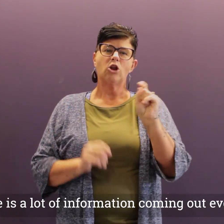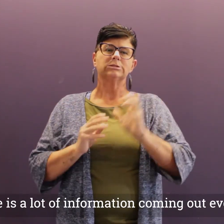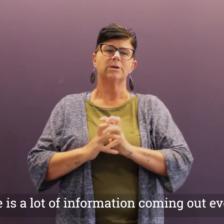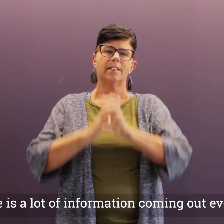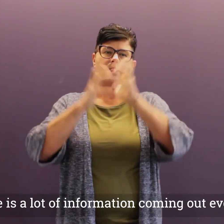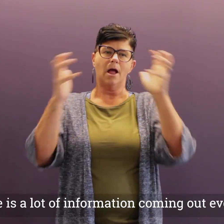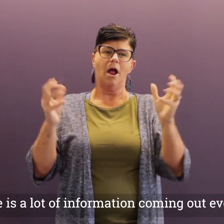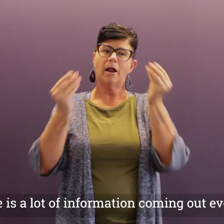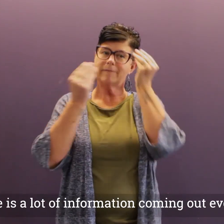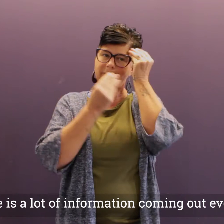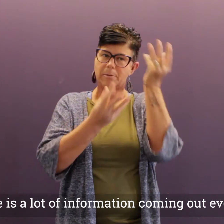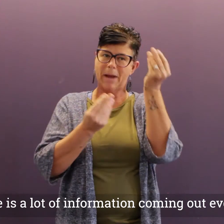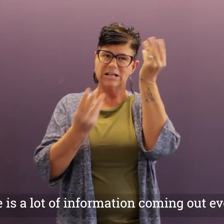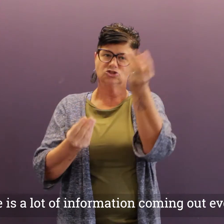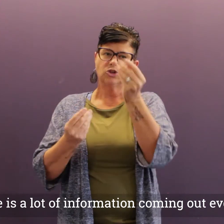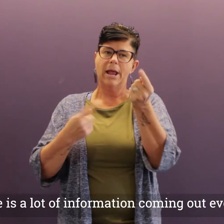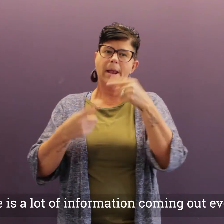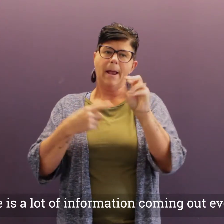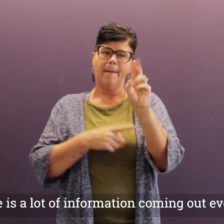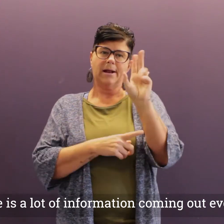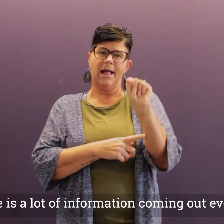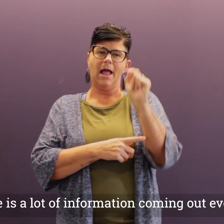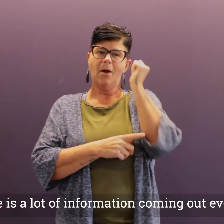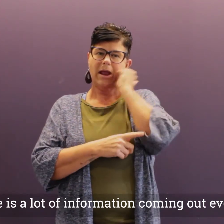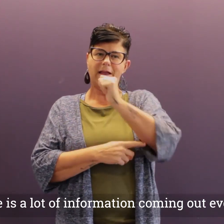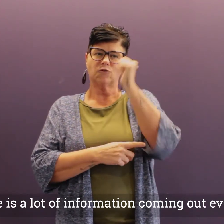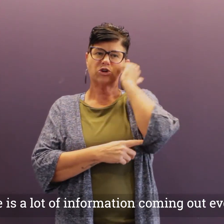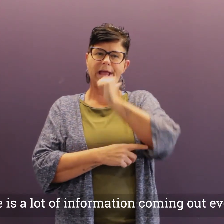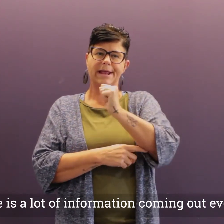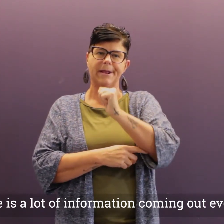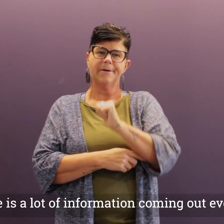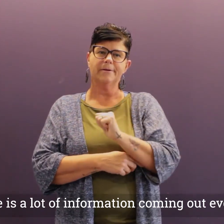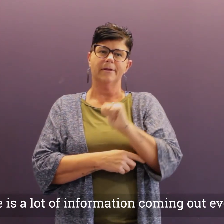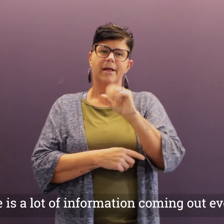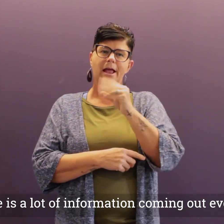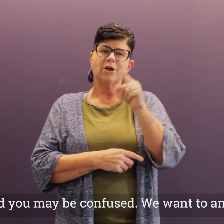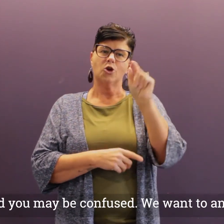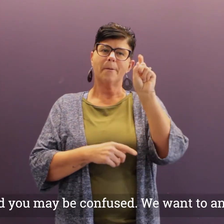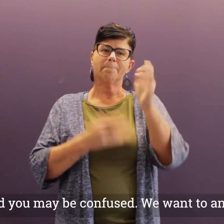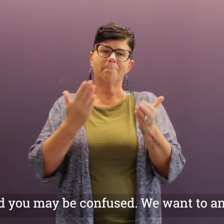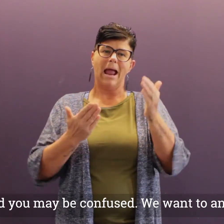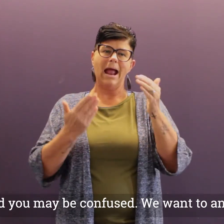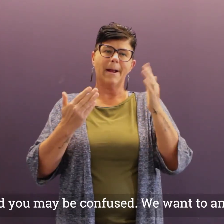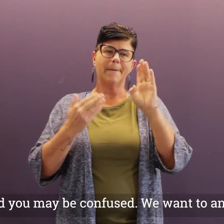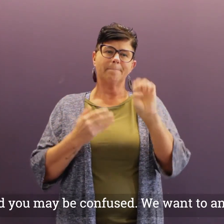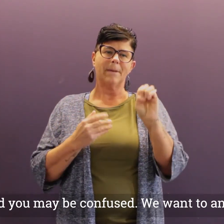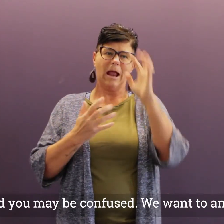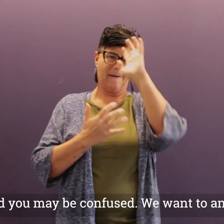There is a lot of information coming out every day. And you may be confused.